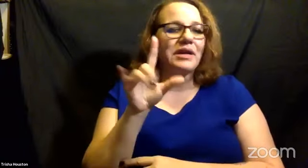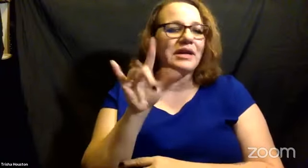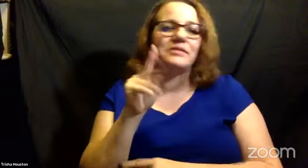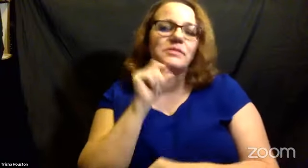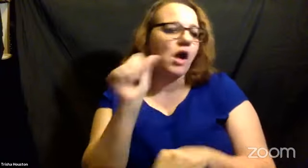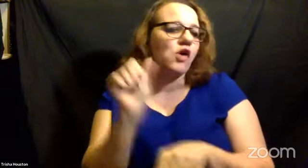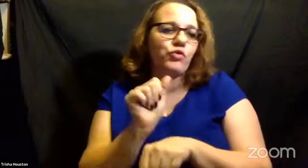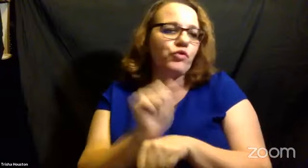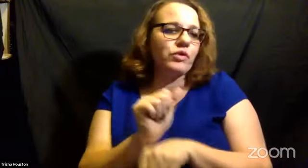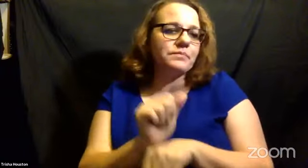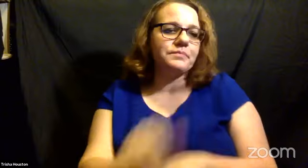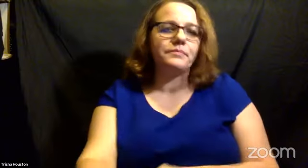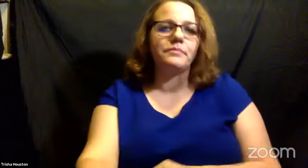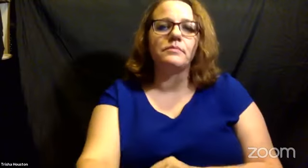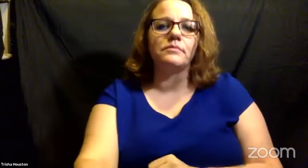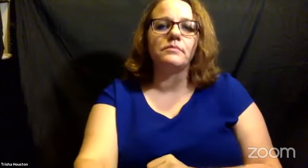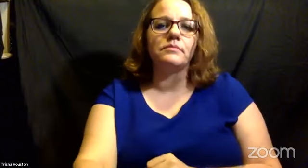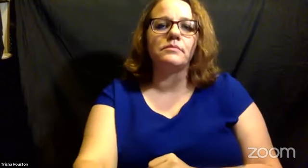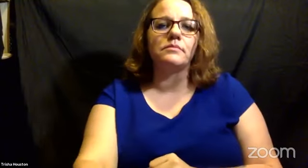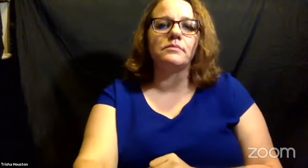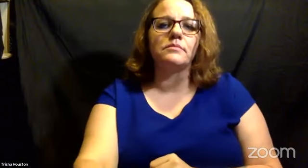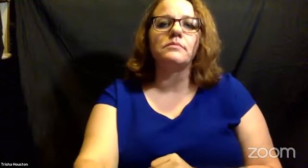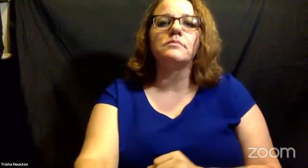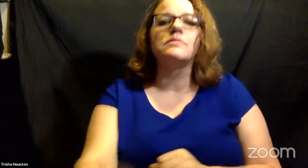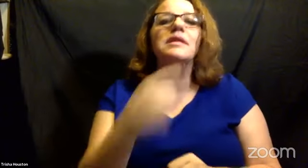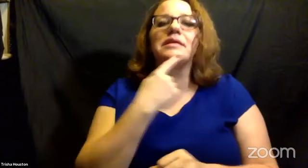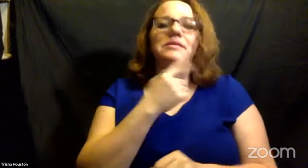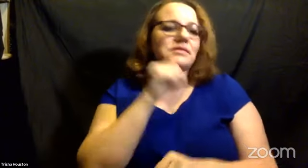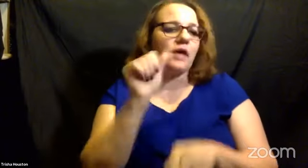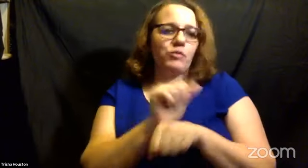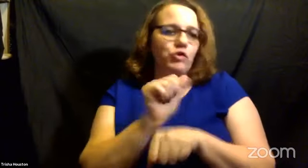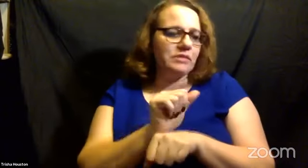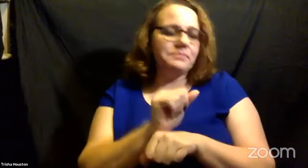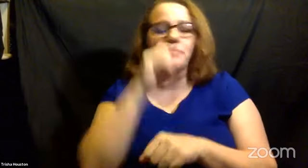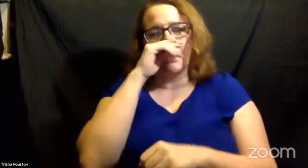could click on the link. Right now it's not working.